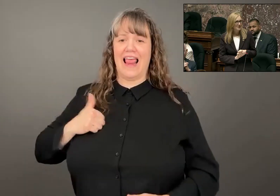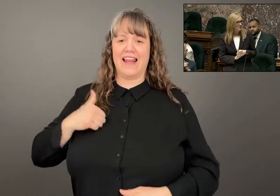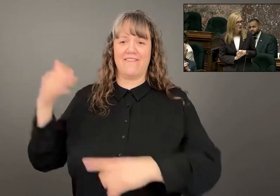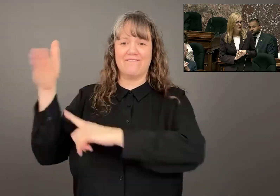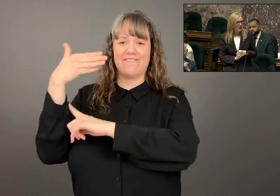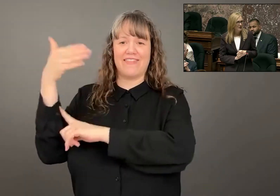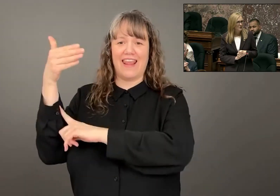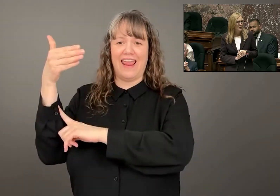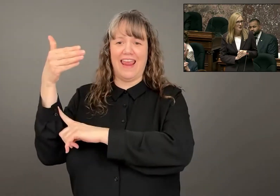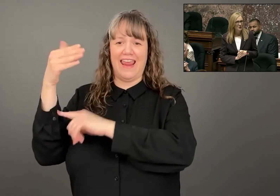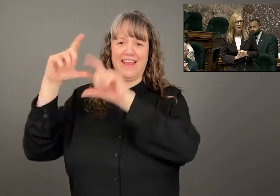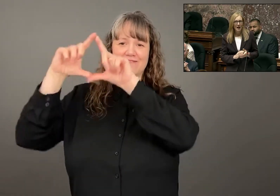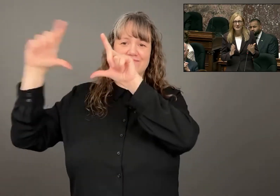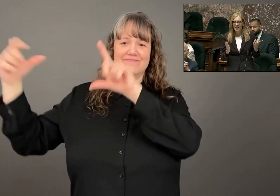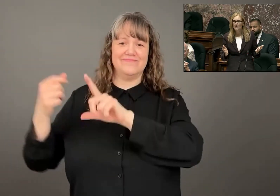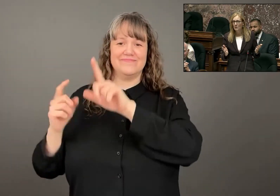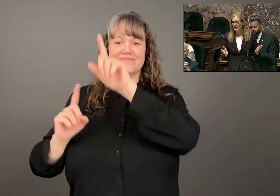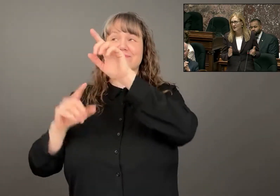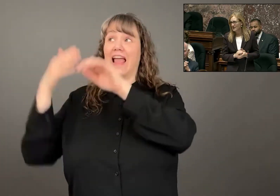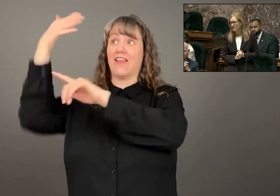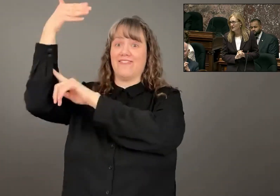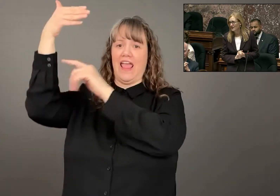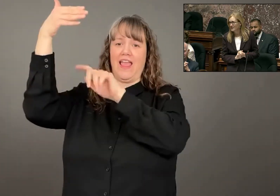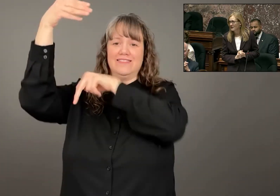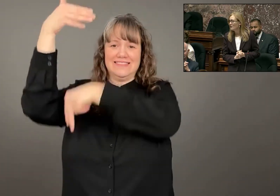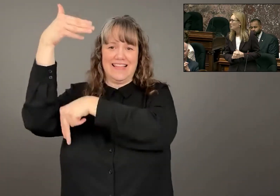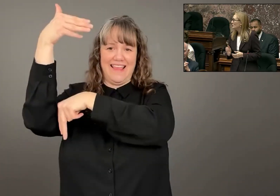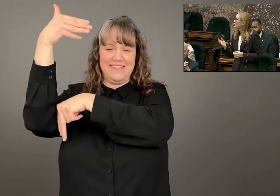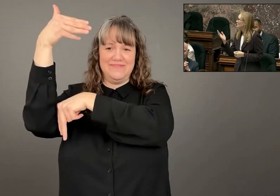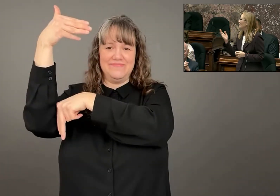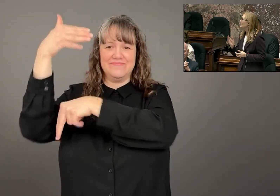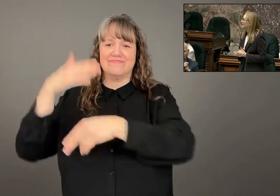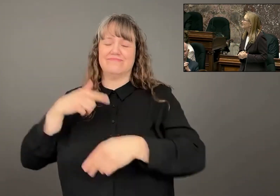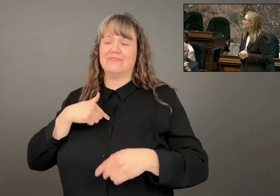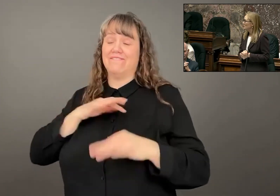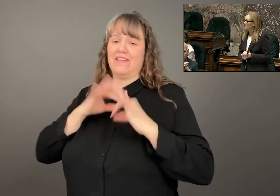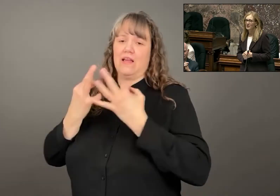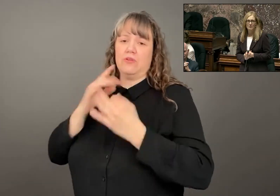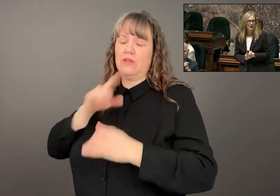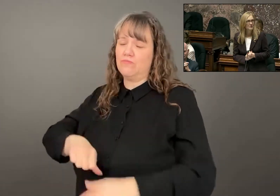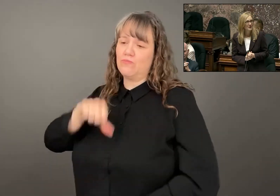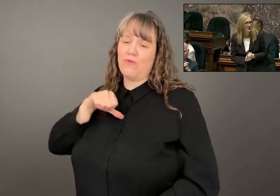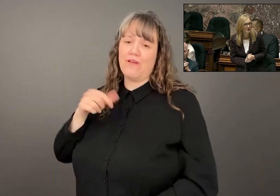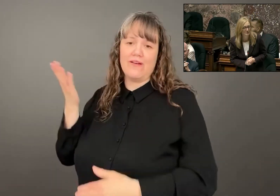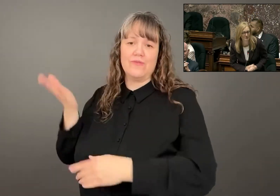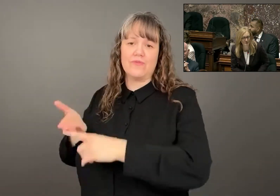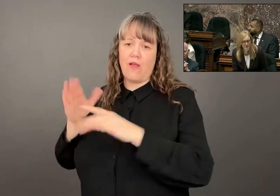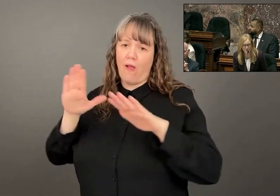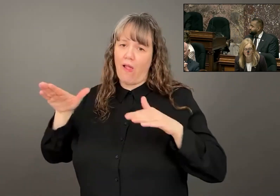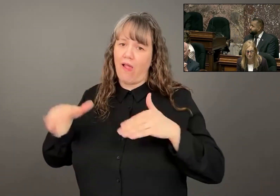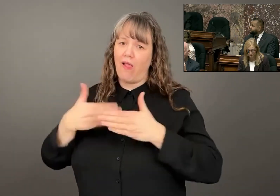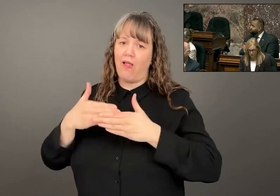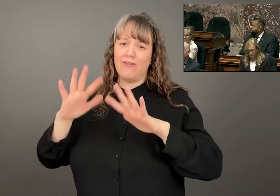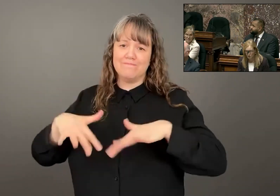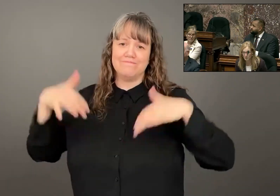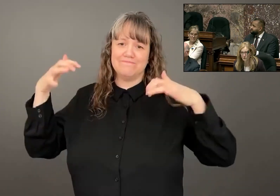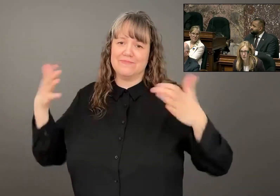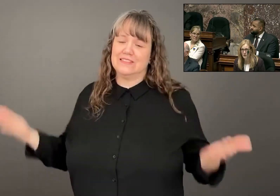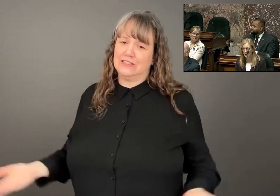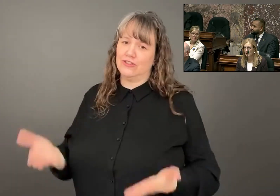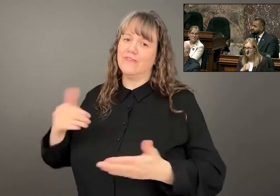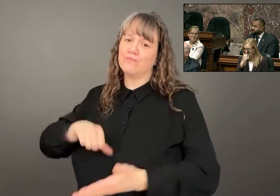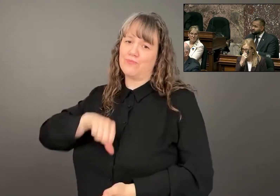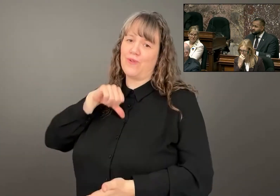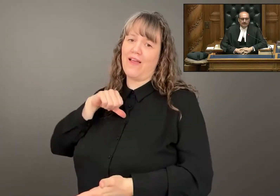family is deeply proud of Christopher, as everyone in this House is, of the wonderful firefighters in British Columbia. Thank you.